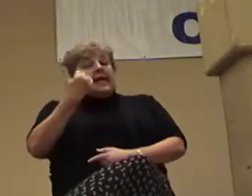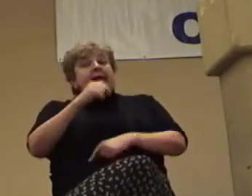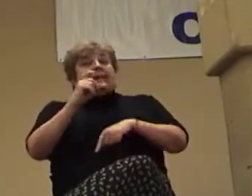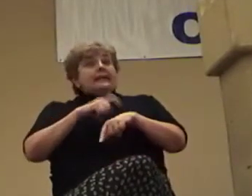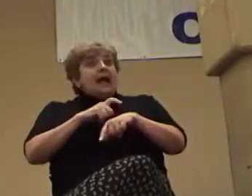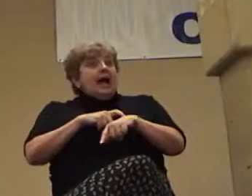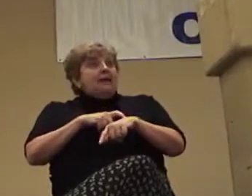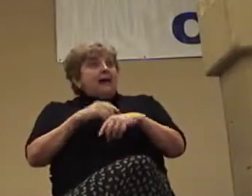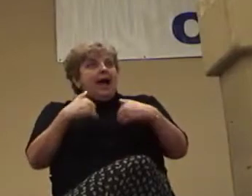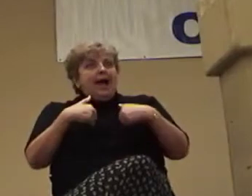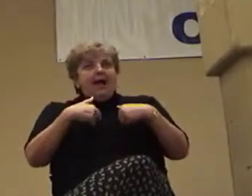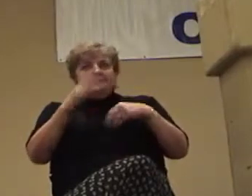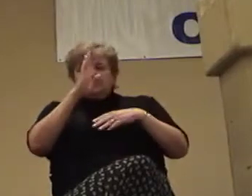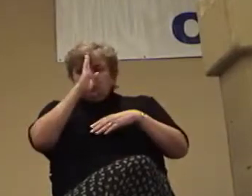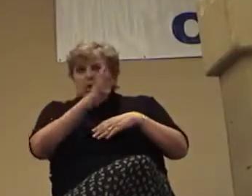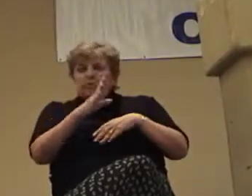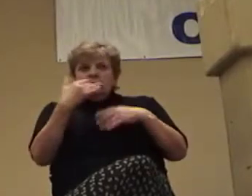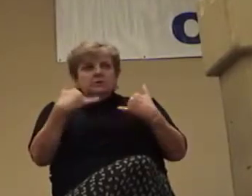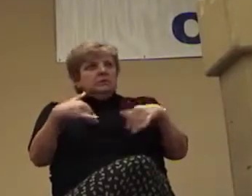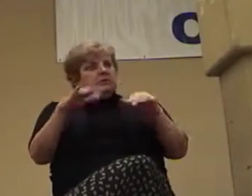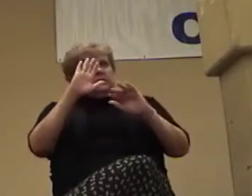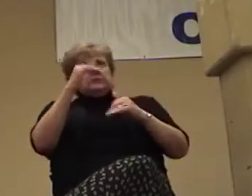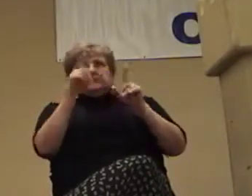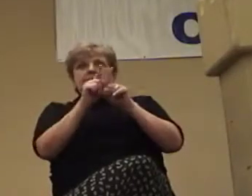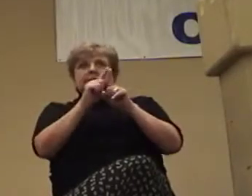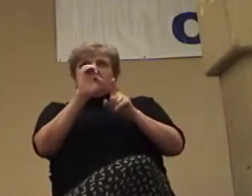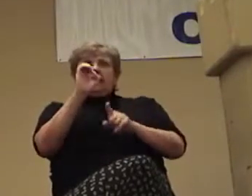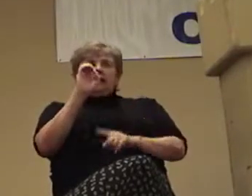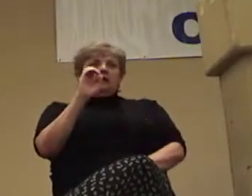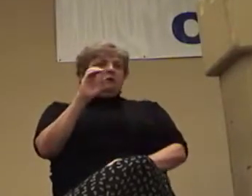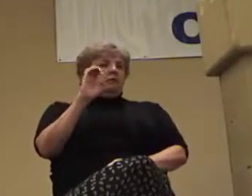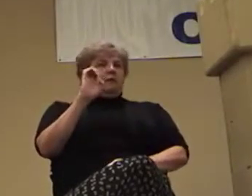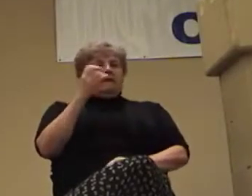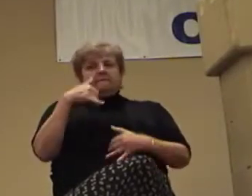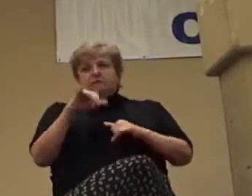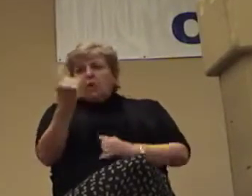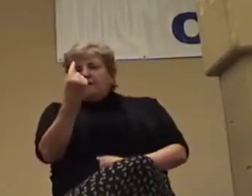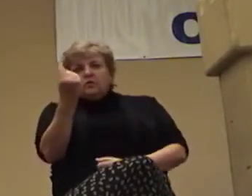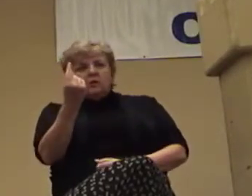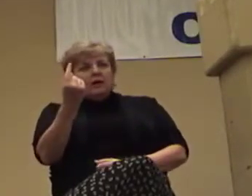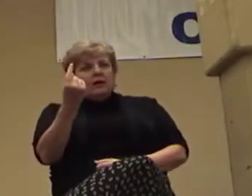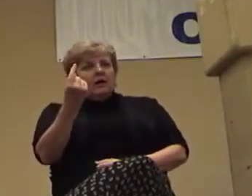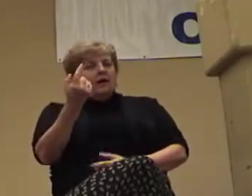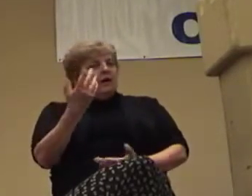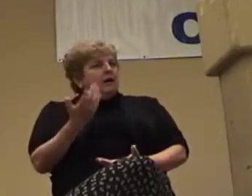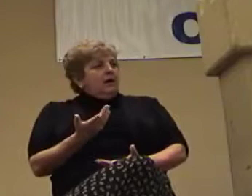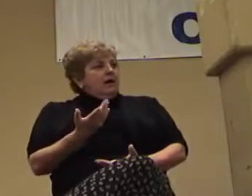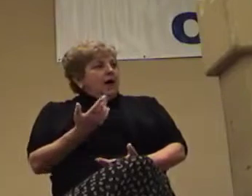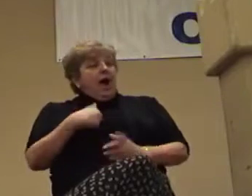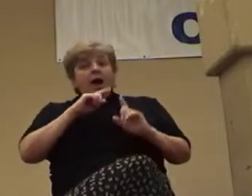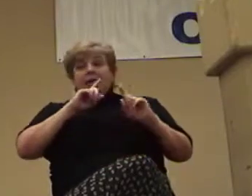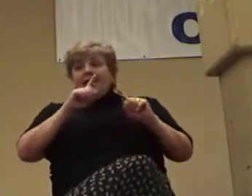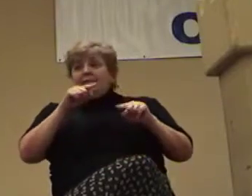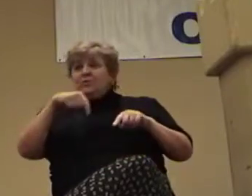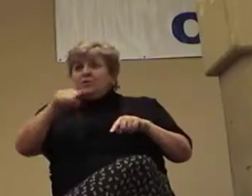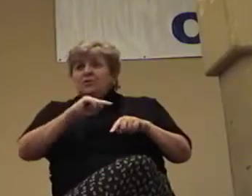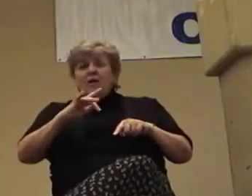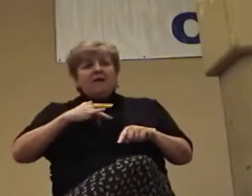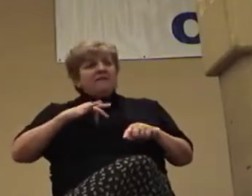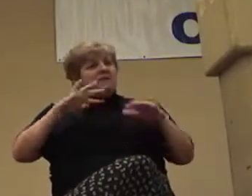me. Because when I came to you, I wasn't looking for anything continuous. I came to you tired. The only thing I wanted was a nap and a bite